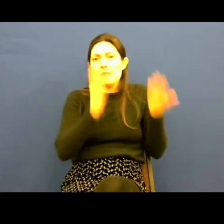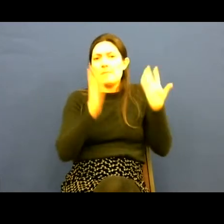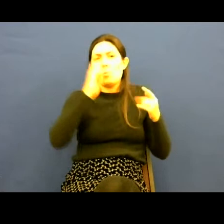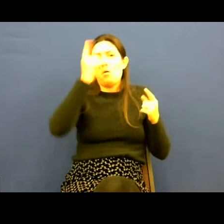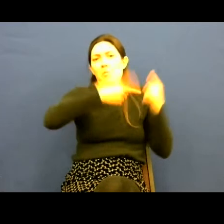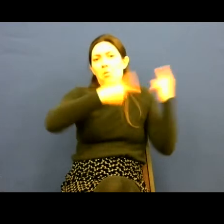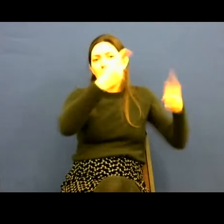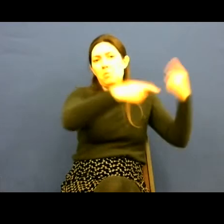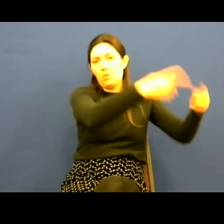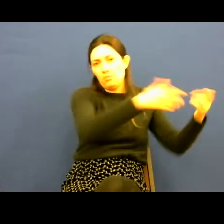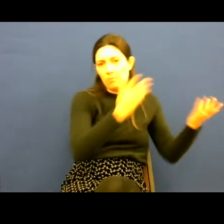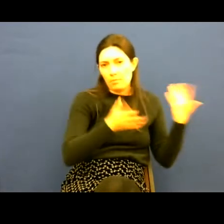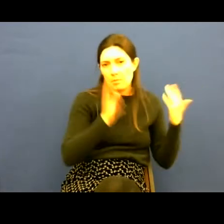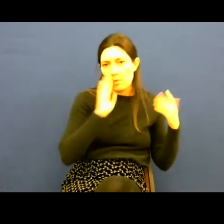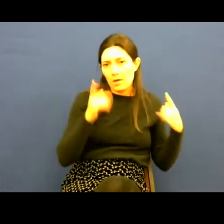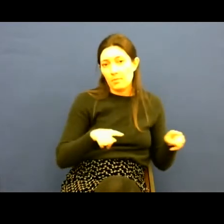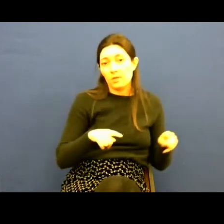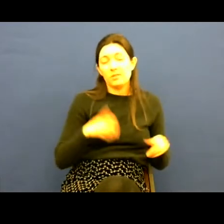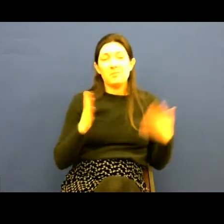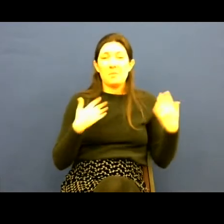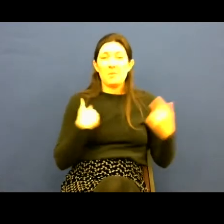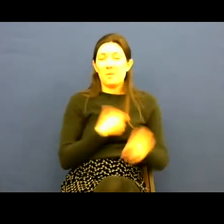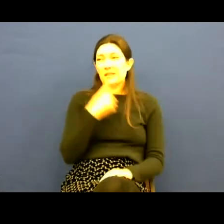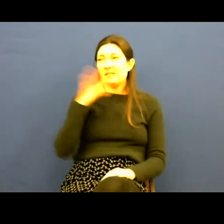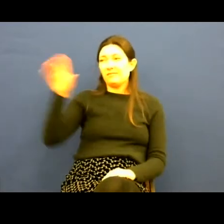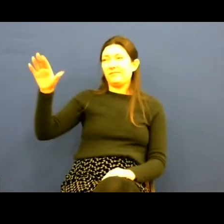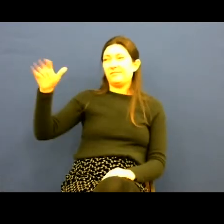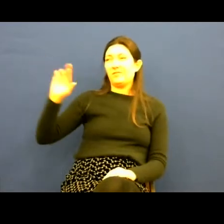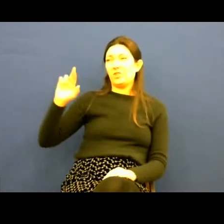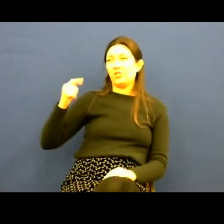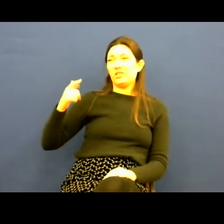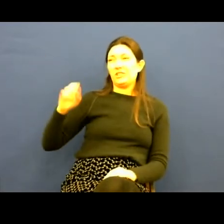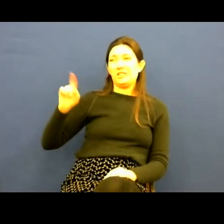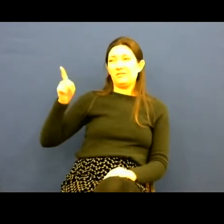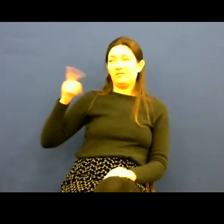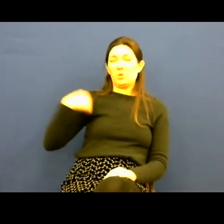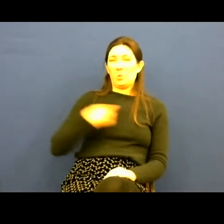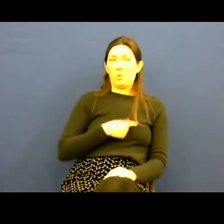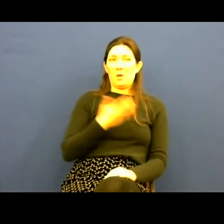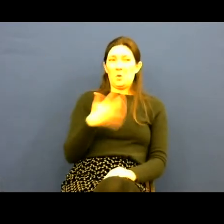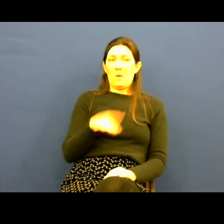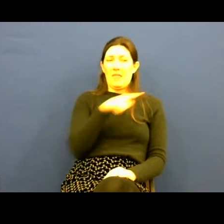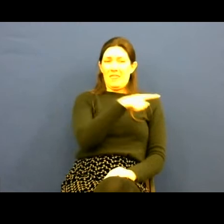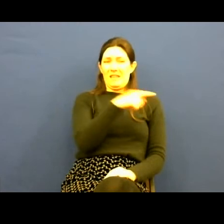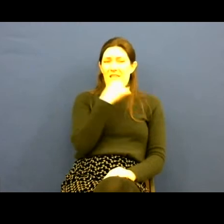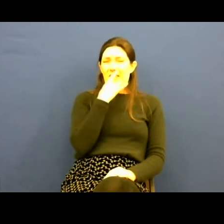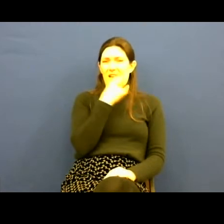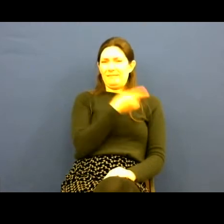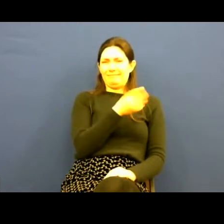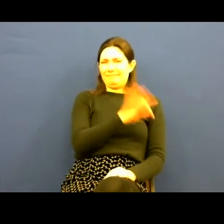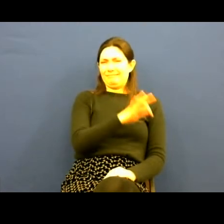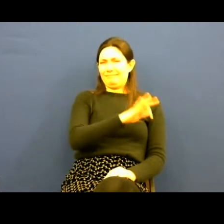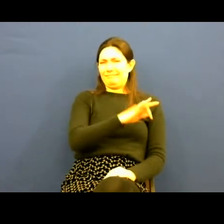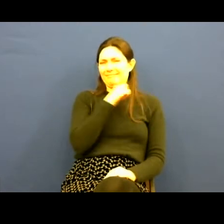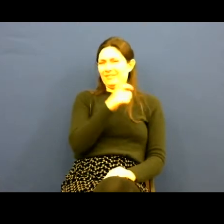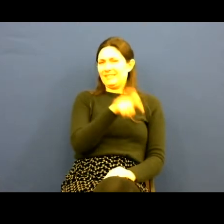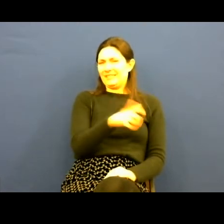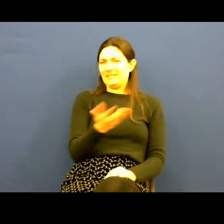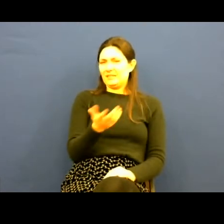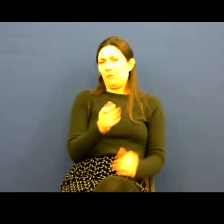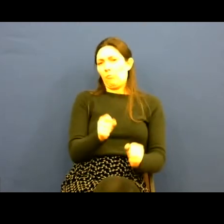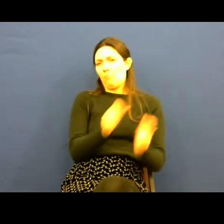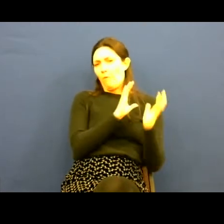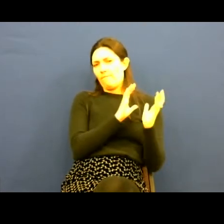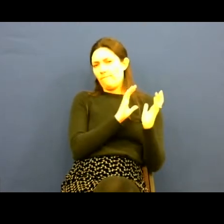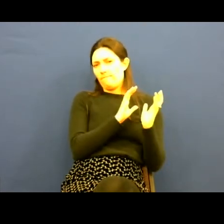know what, RG&E, we're not interested in those lights. They're superfluous now. just go ahead and remove them